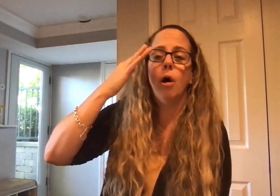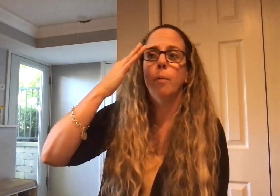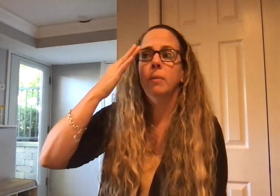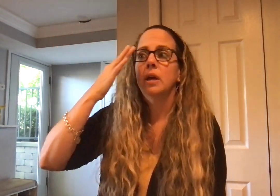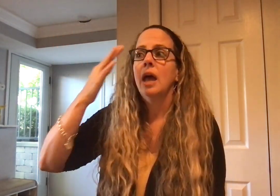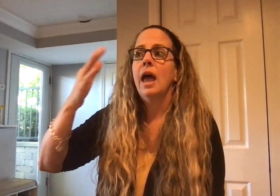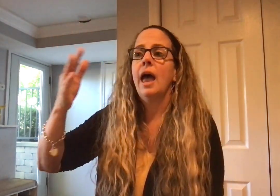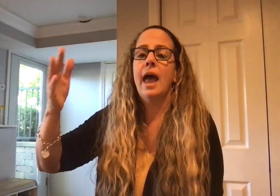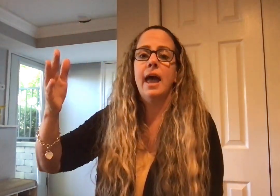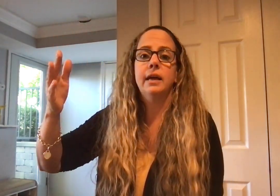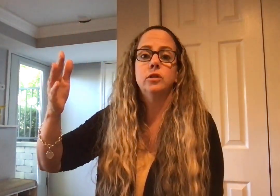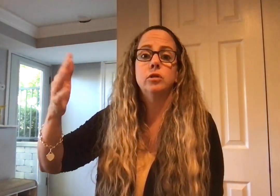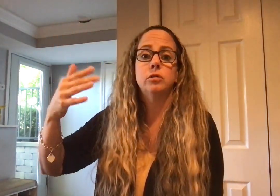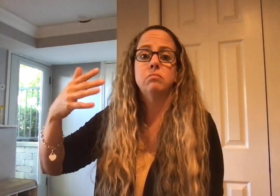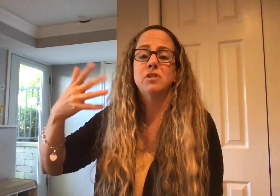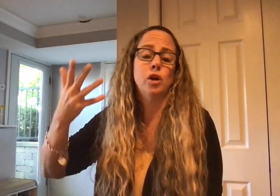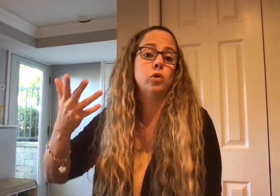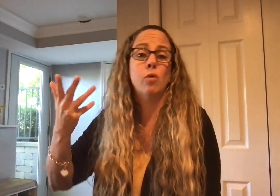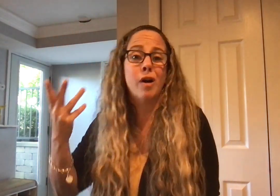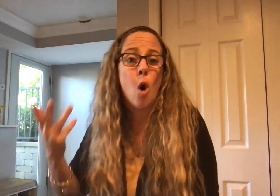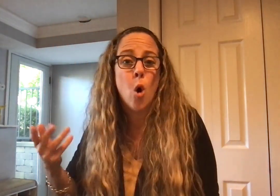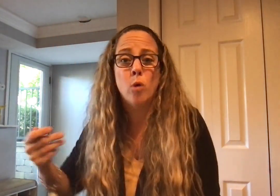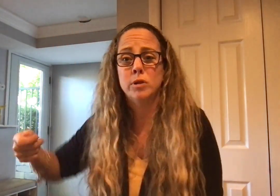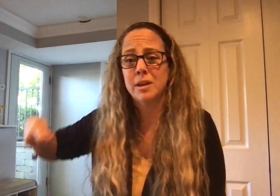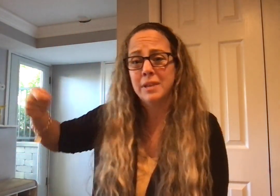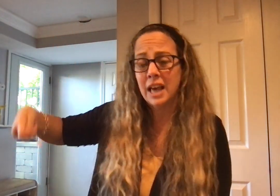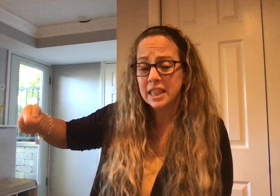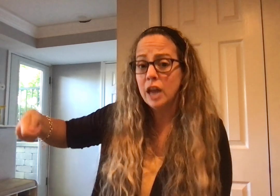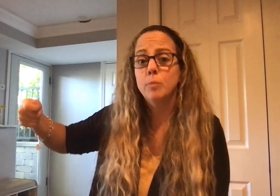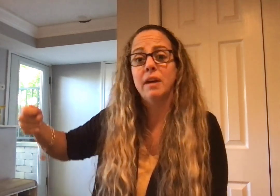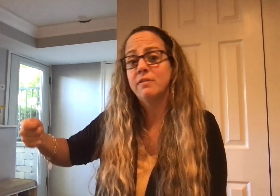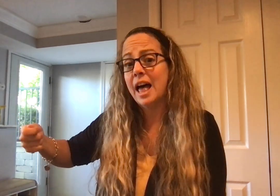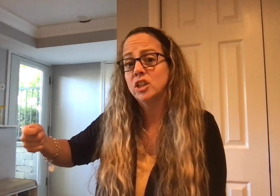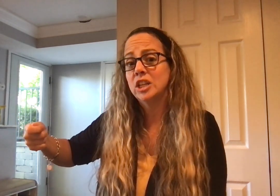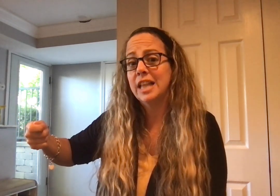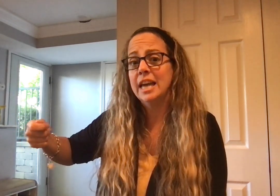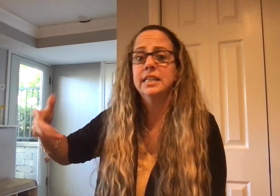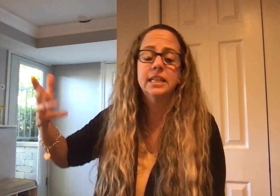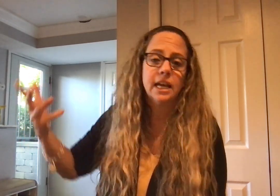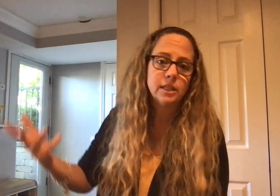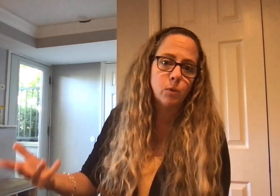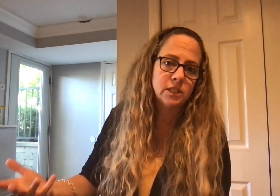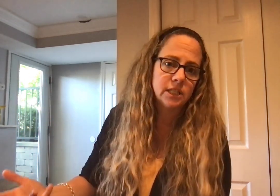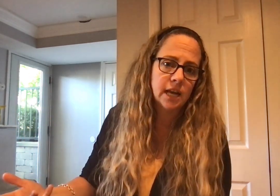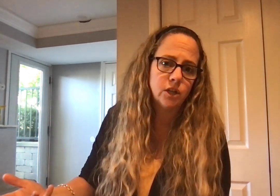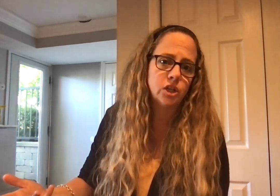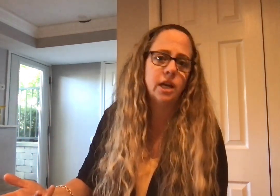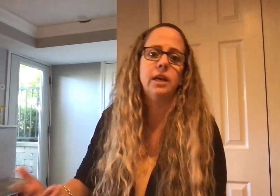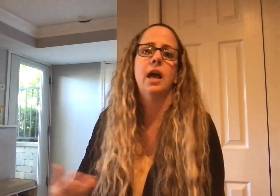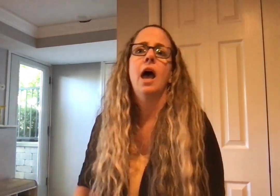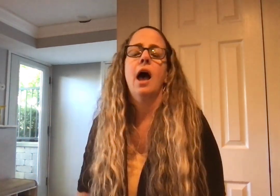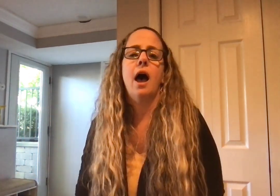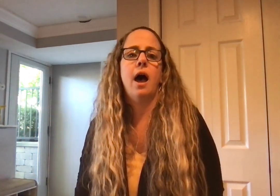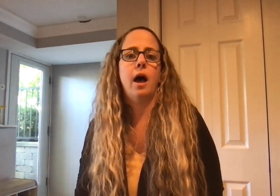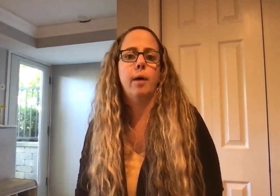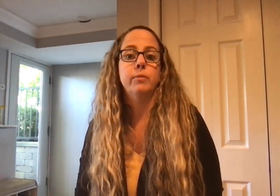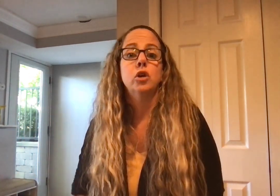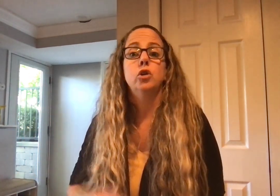away, and you were at home or something like that, you might flash a light to get someone's attention. You